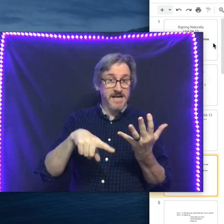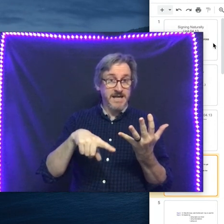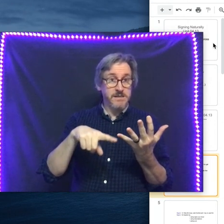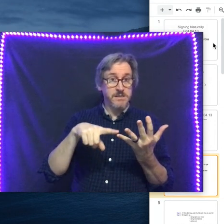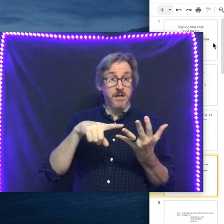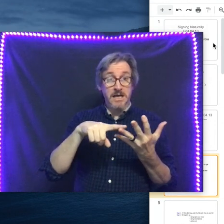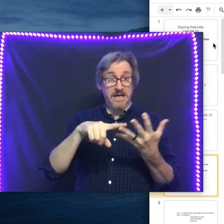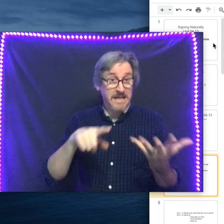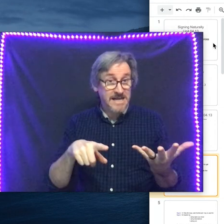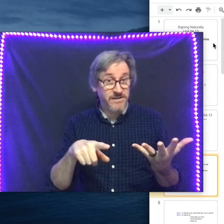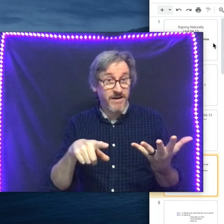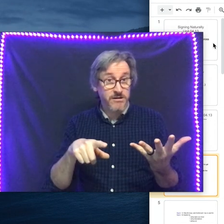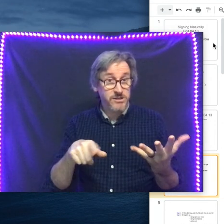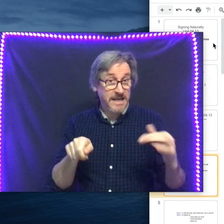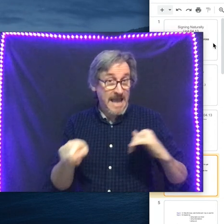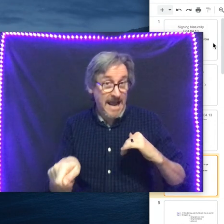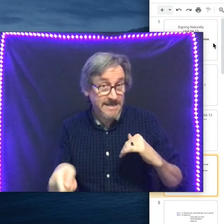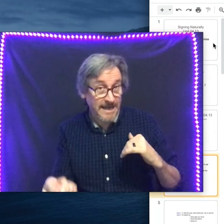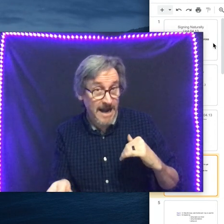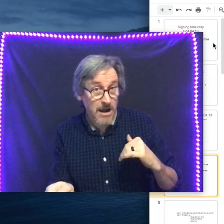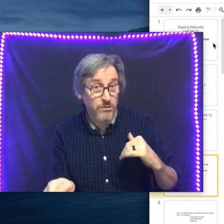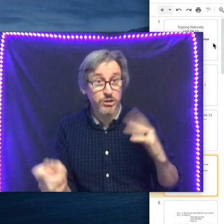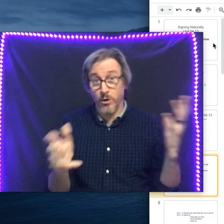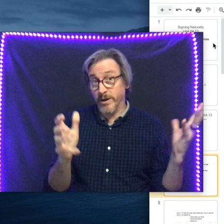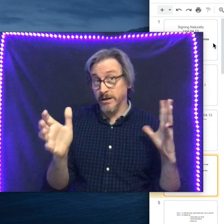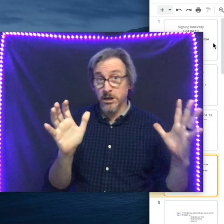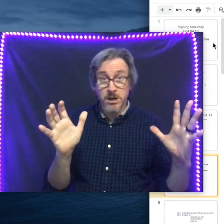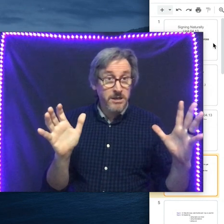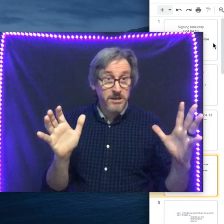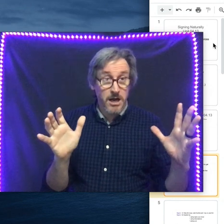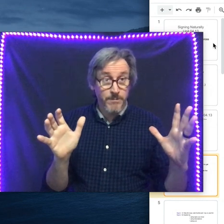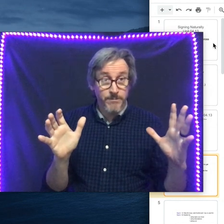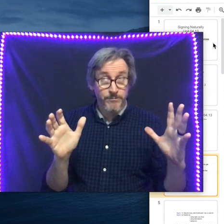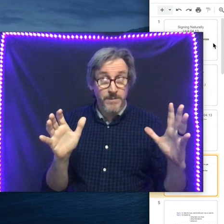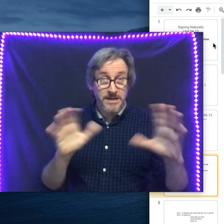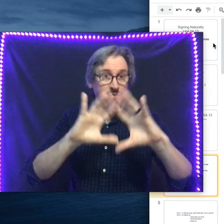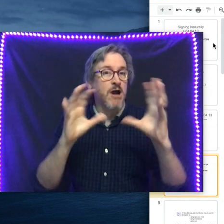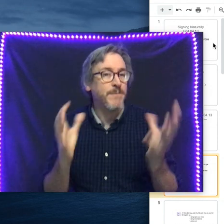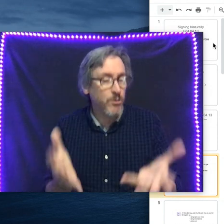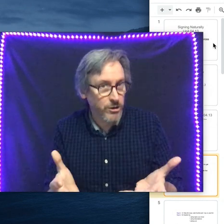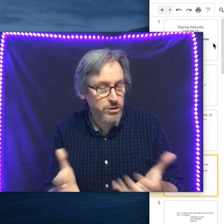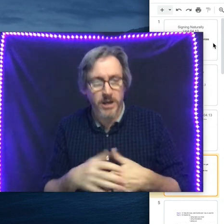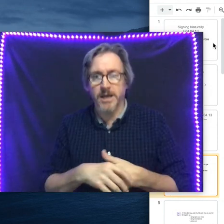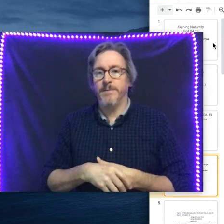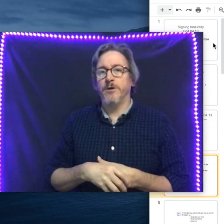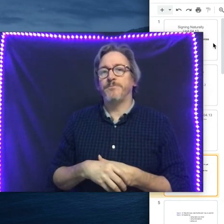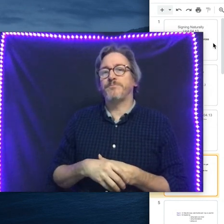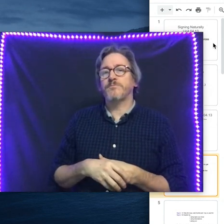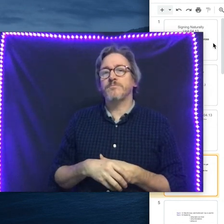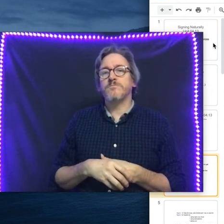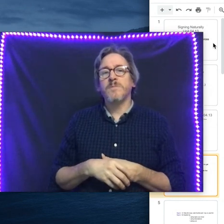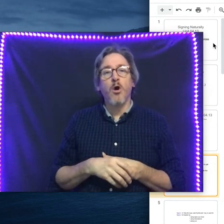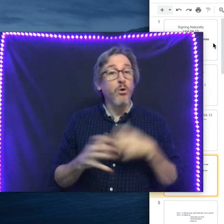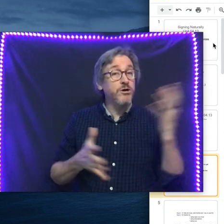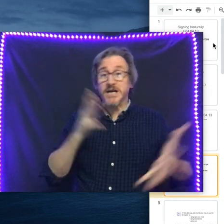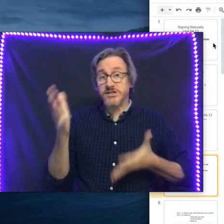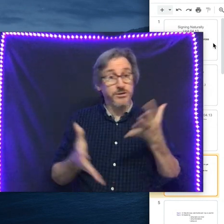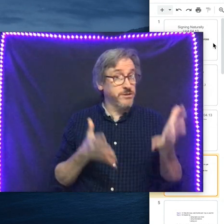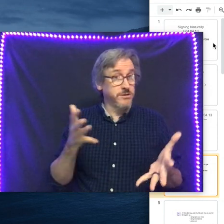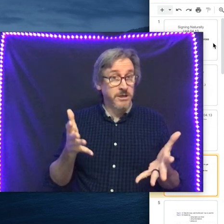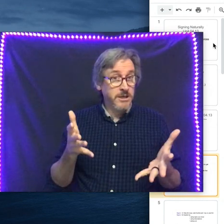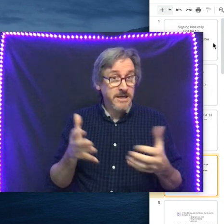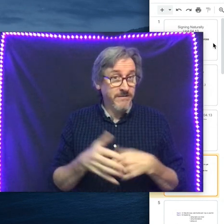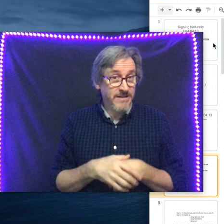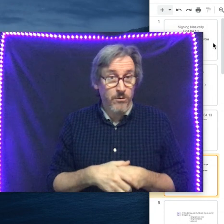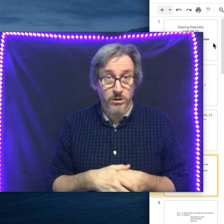using signs, classifiers, like acting it out, showing, describing what you're talking about, or